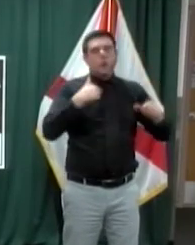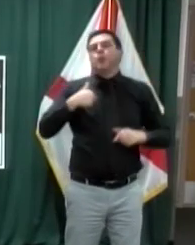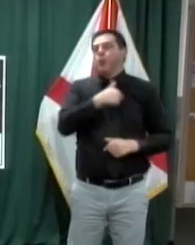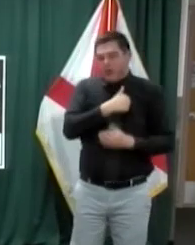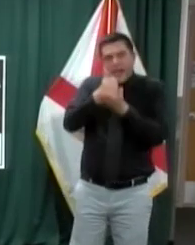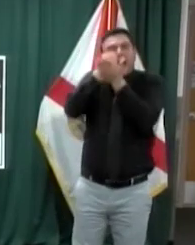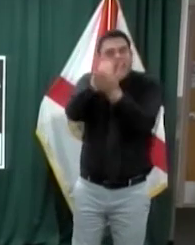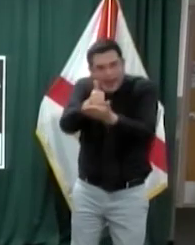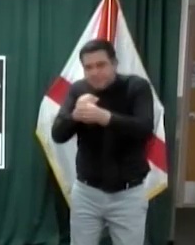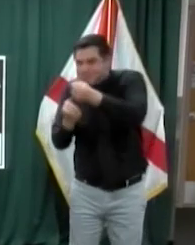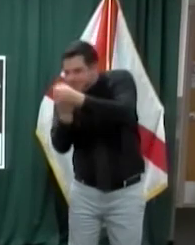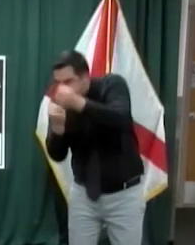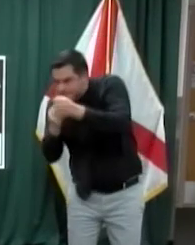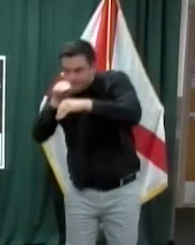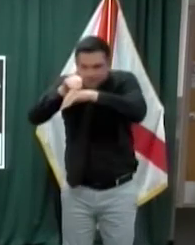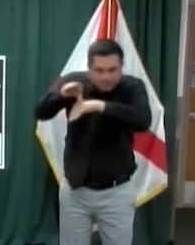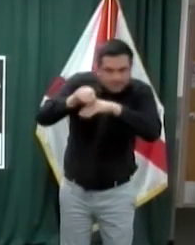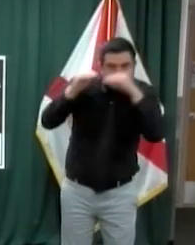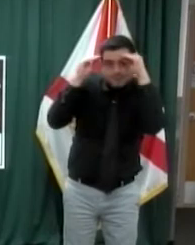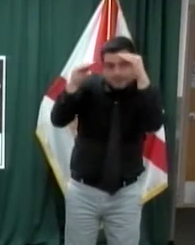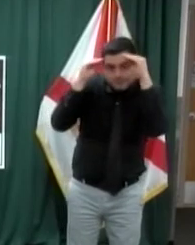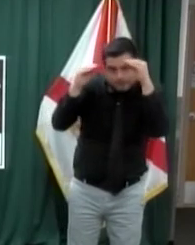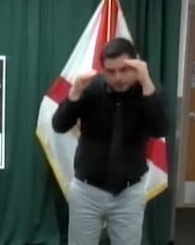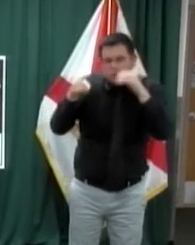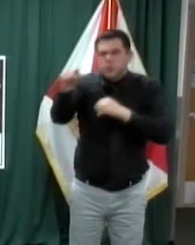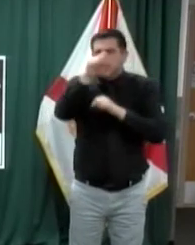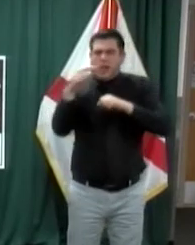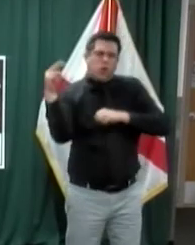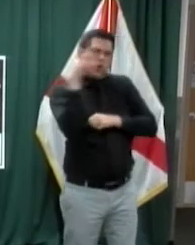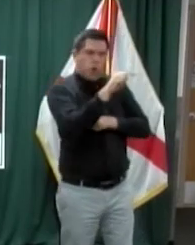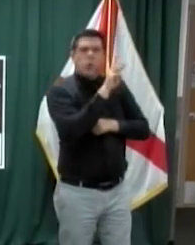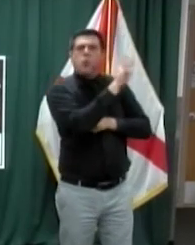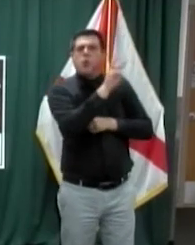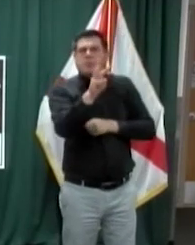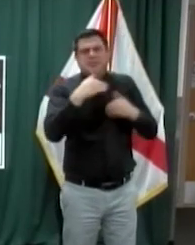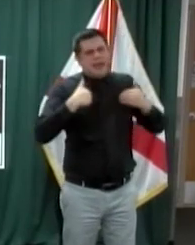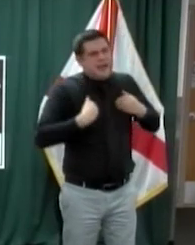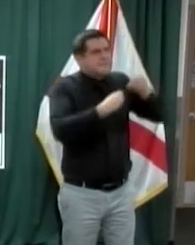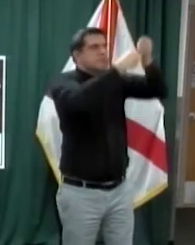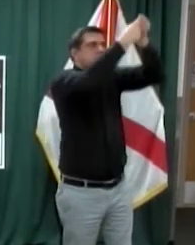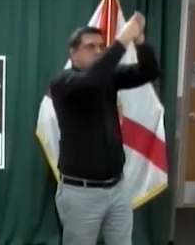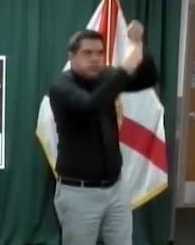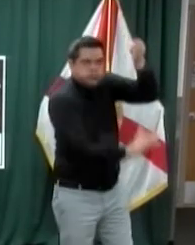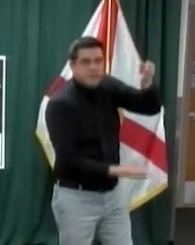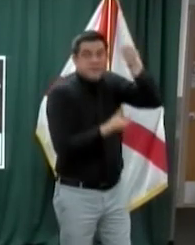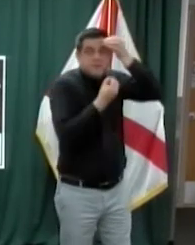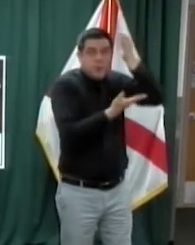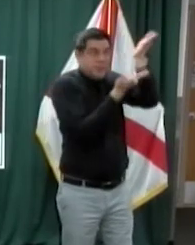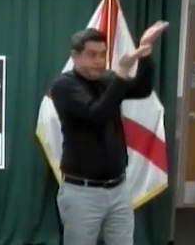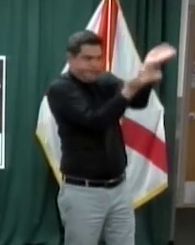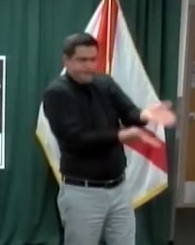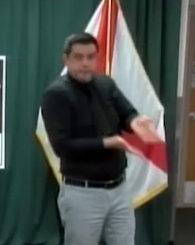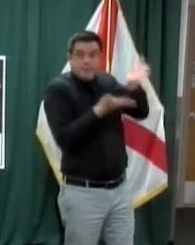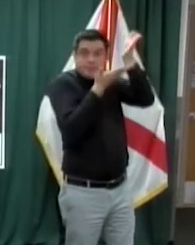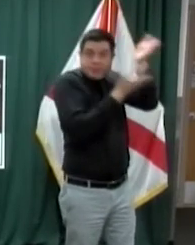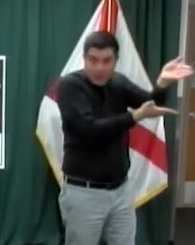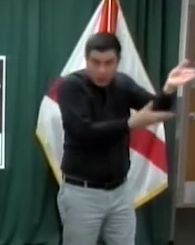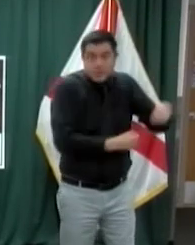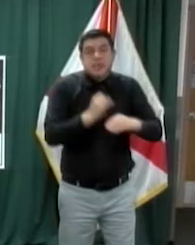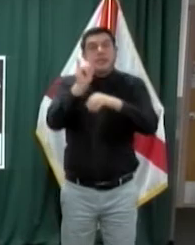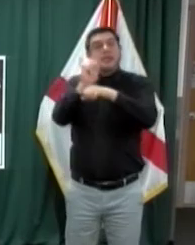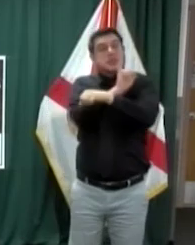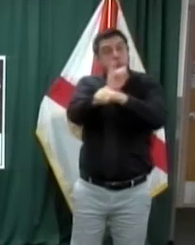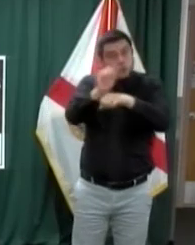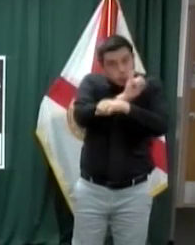to our website, as I mentioned before. And also for the internship, we actually have internship at